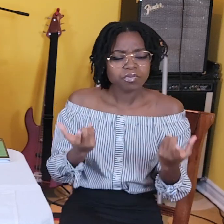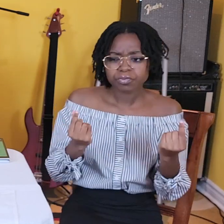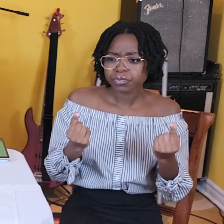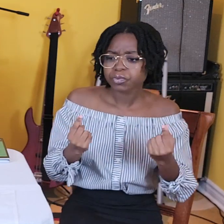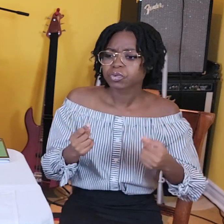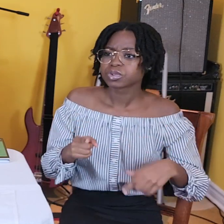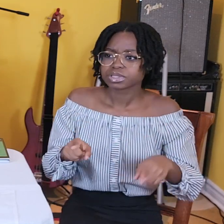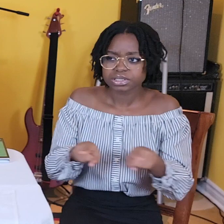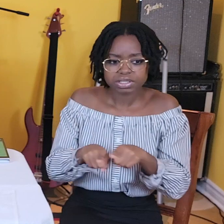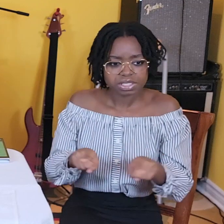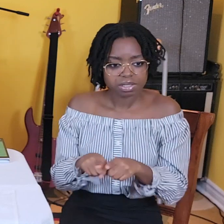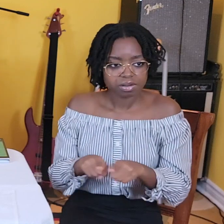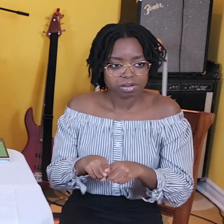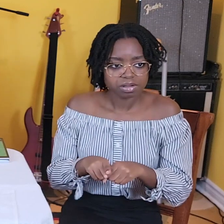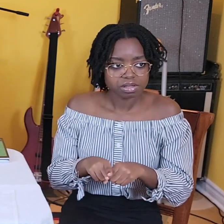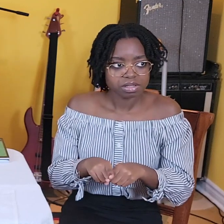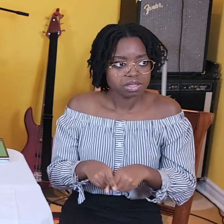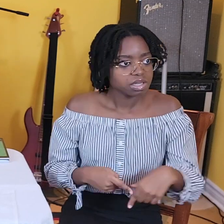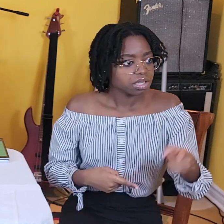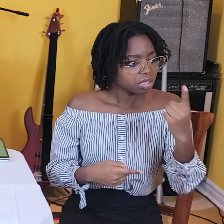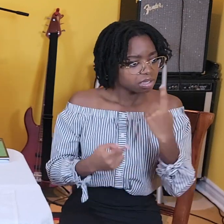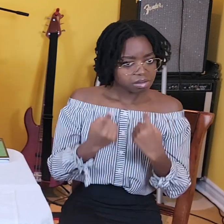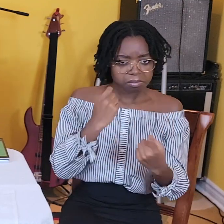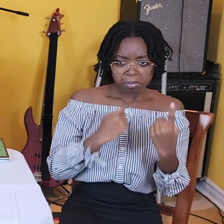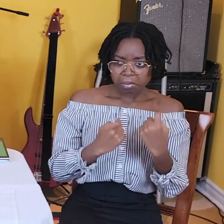this past week, this past month,